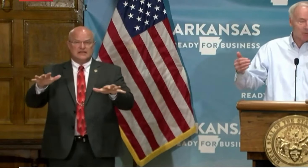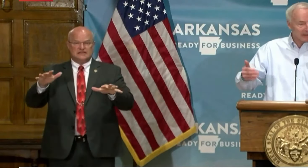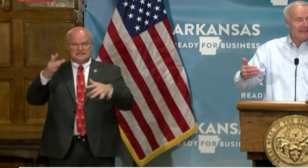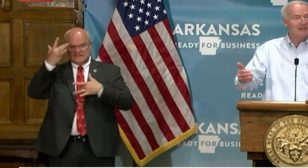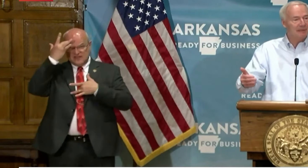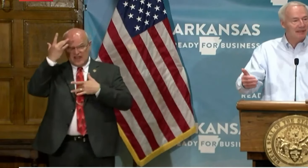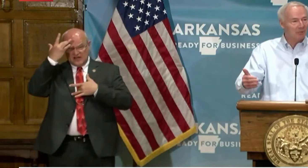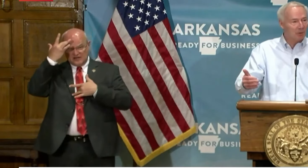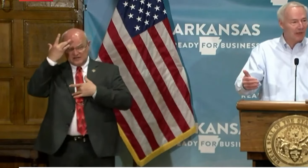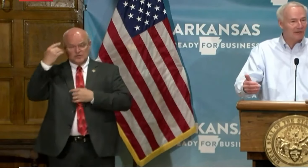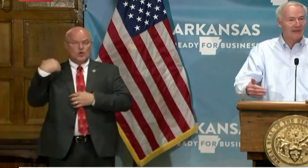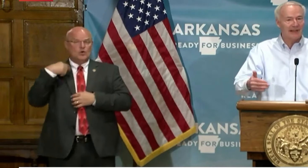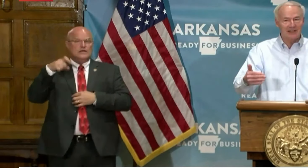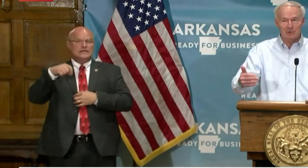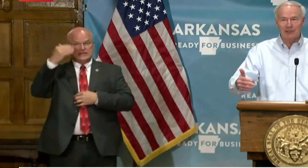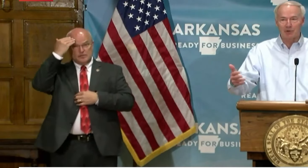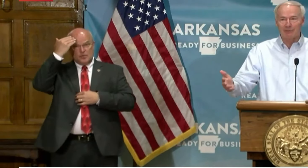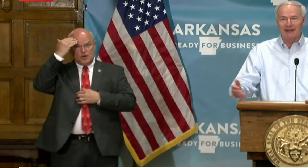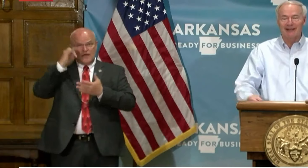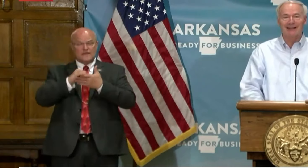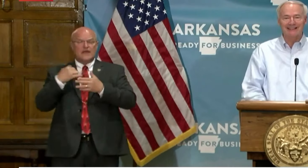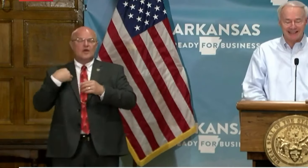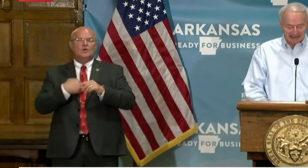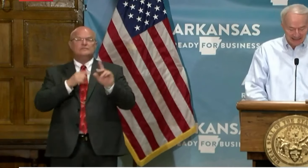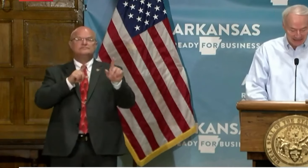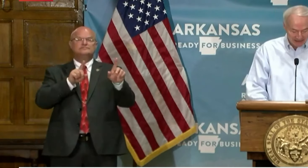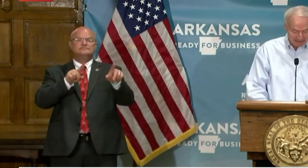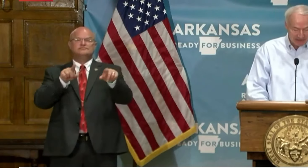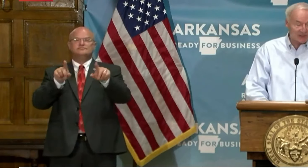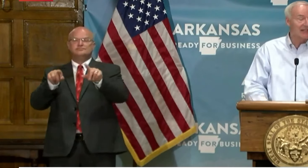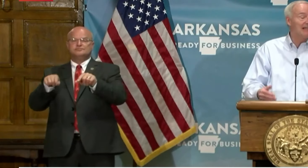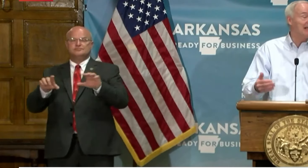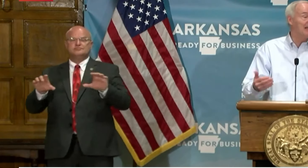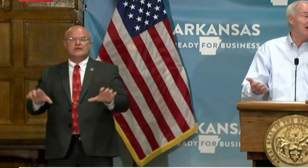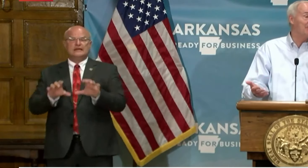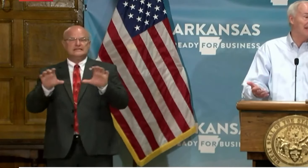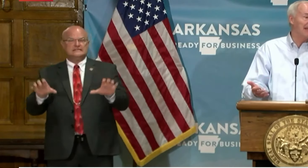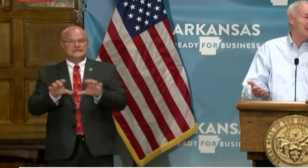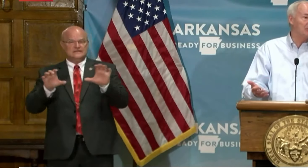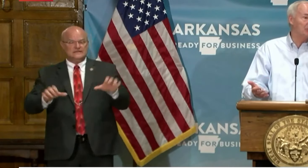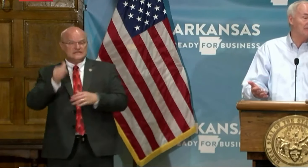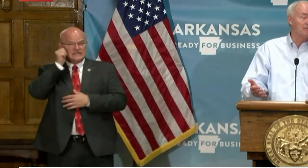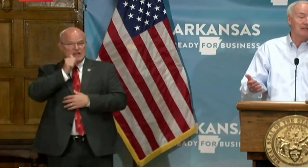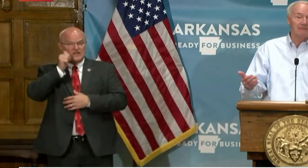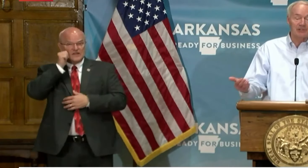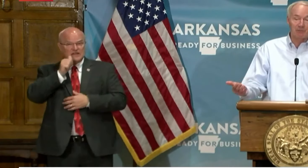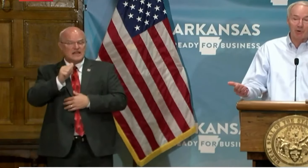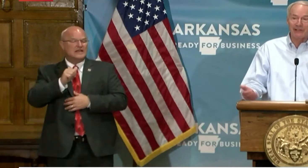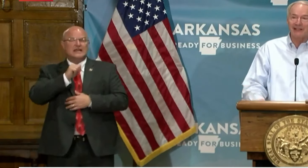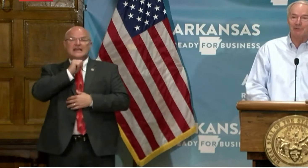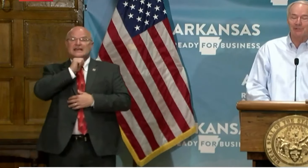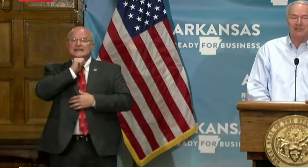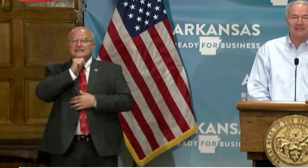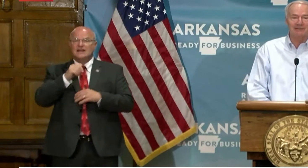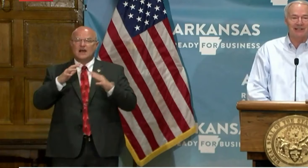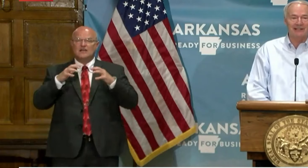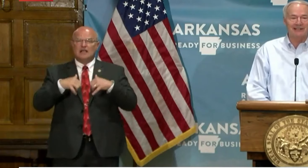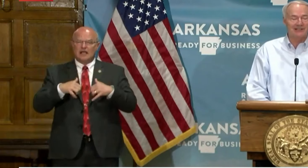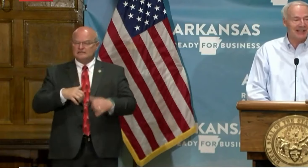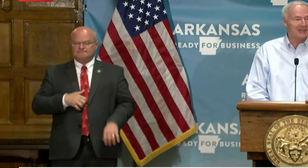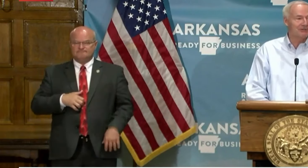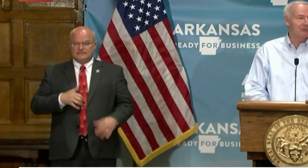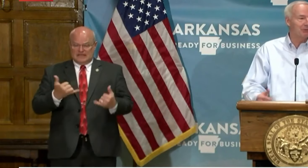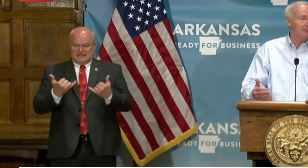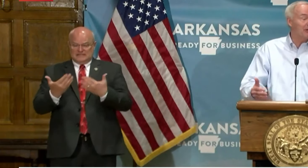virus. We need to be aware of that as we go about our daily activities and not be casual. This morning I received